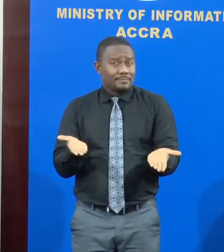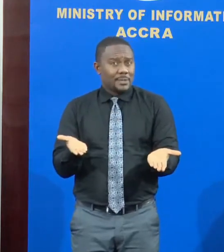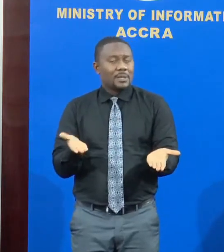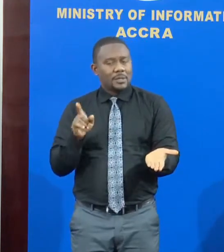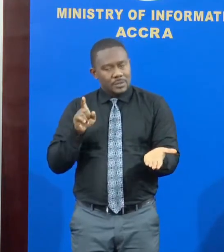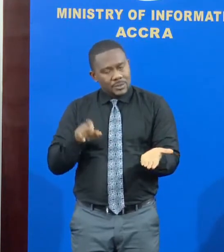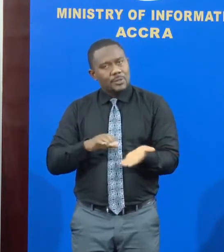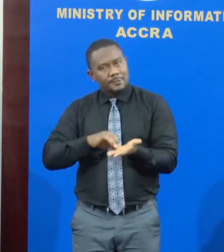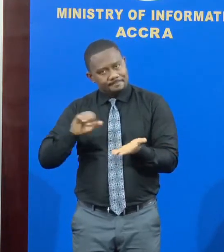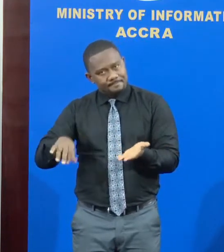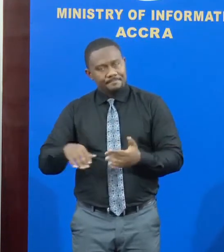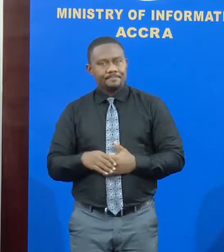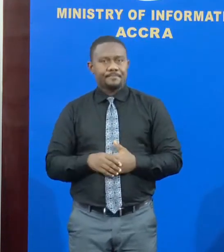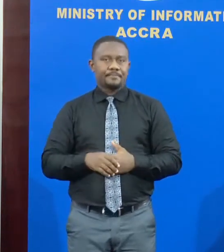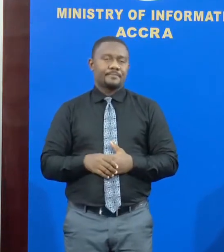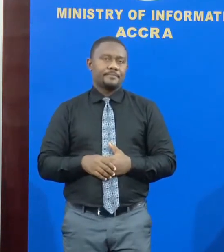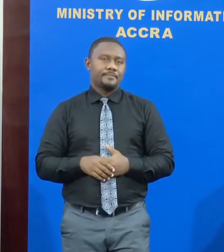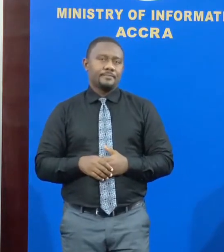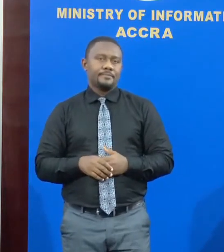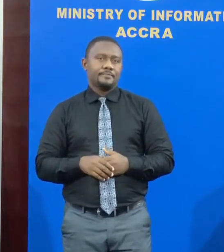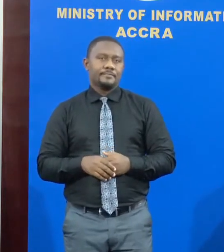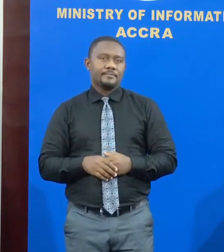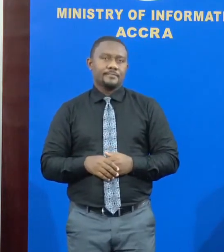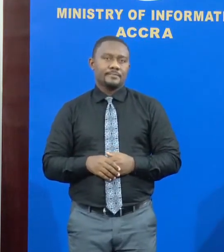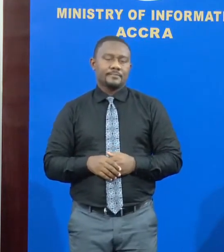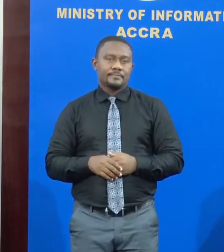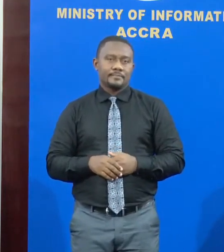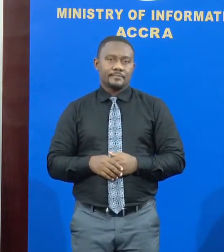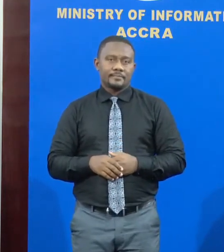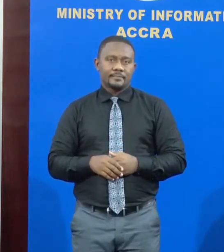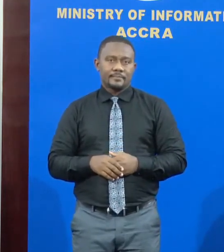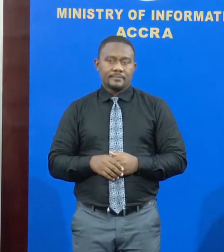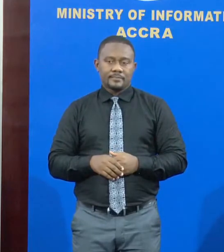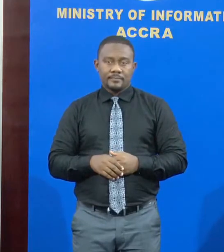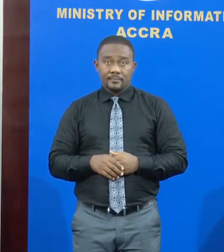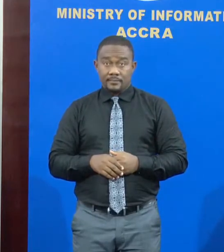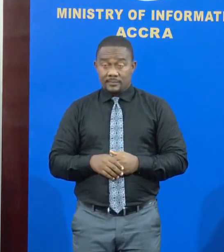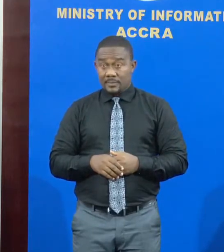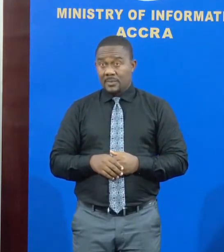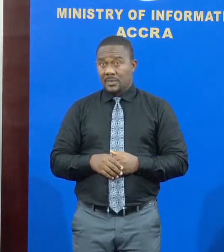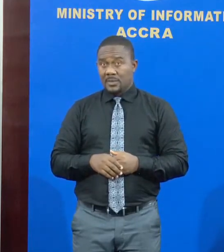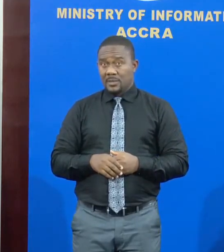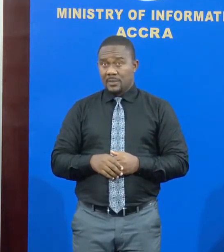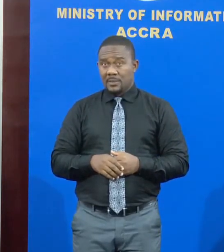Unlike the passive voting system, continuous voting system uses the